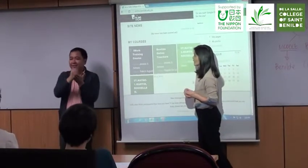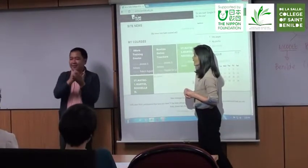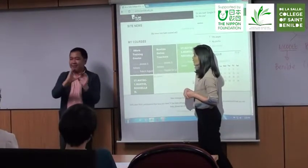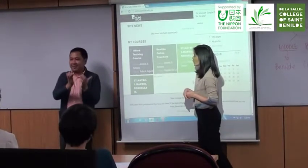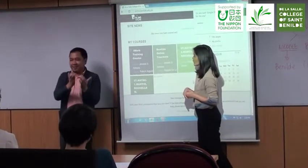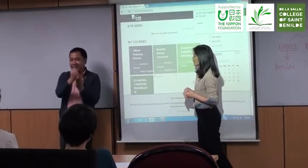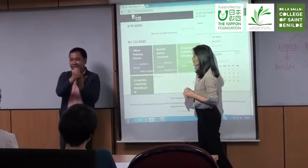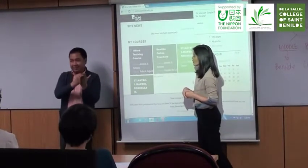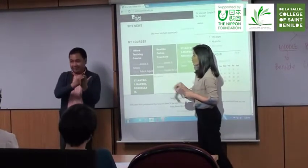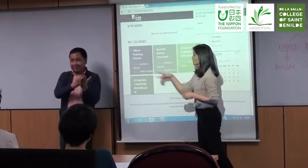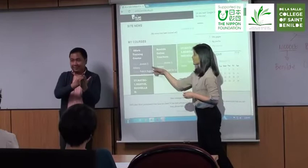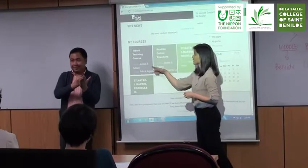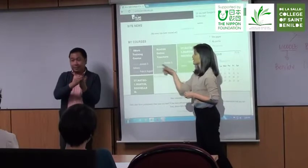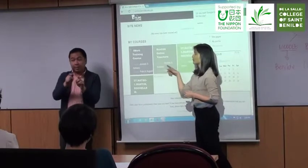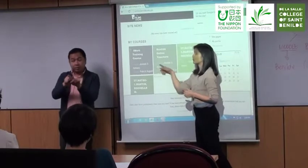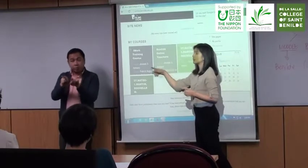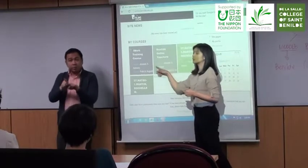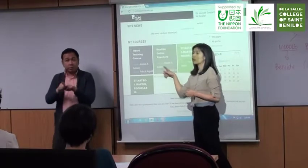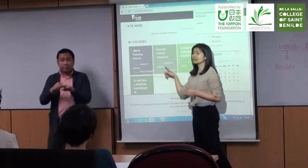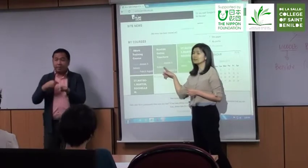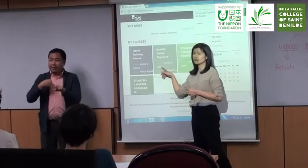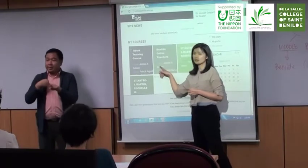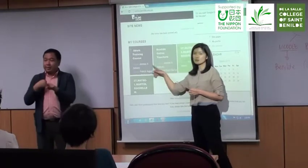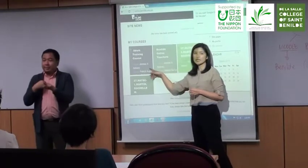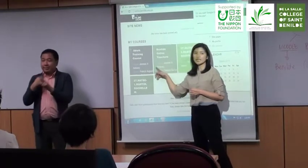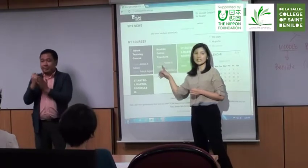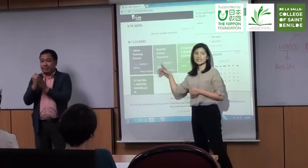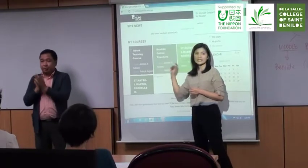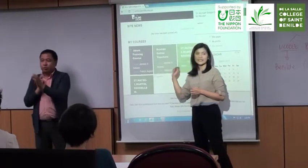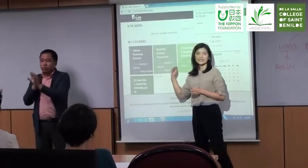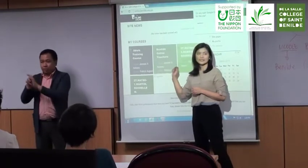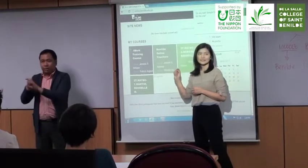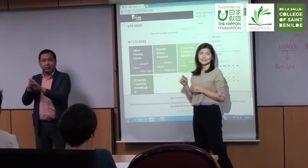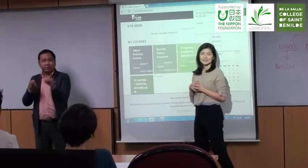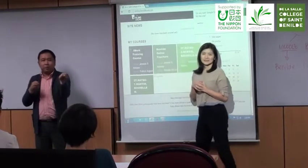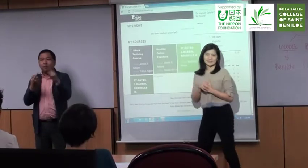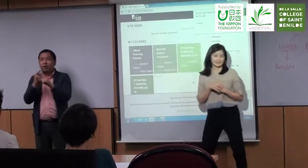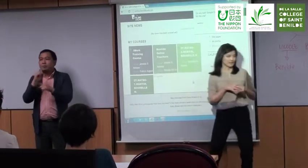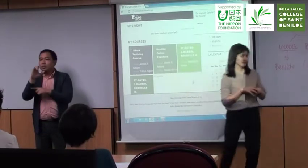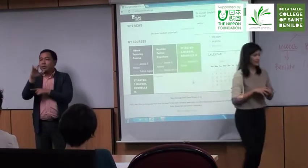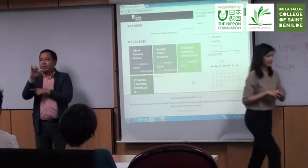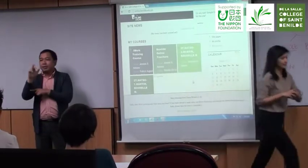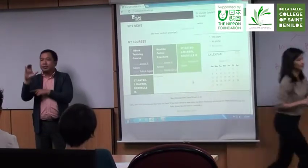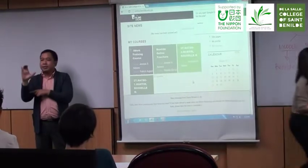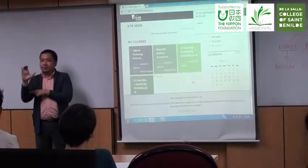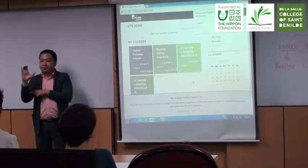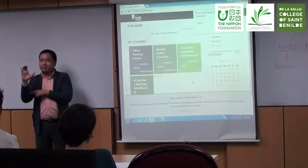teaching and also the courses that I'm part of from CARC.